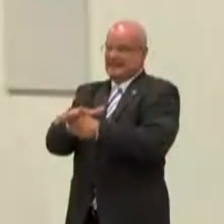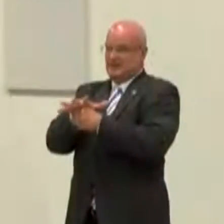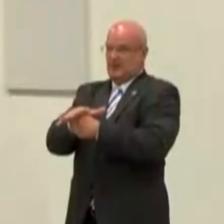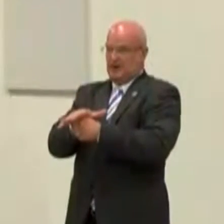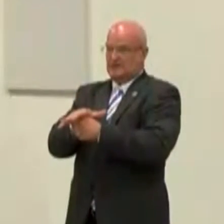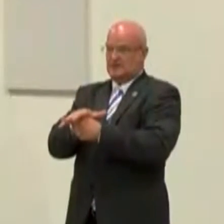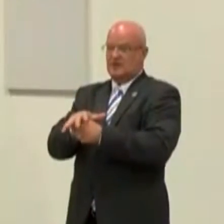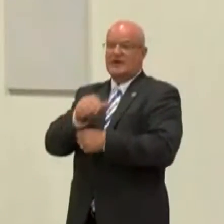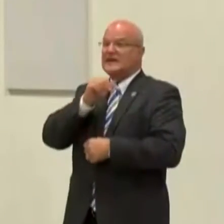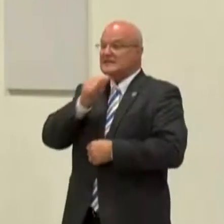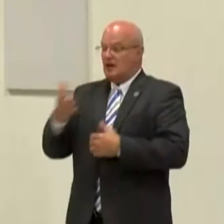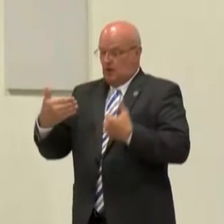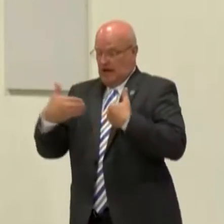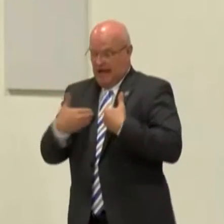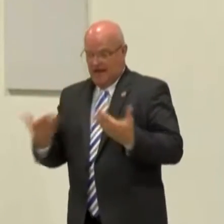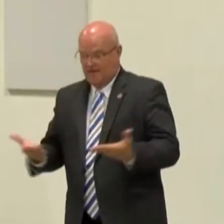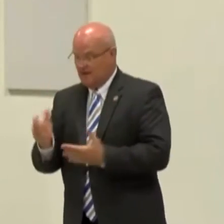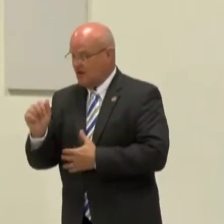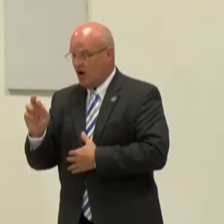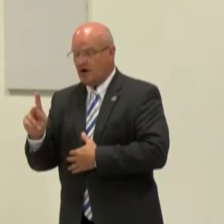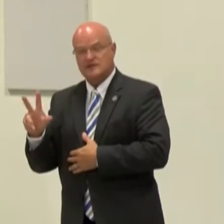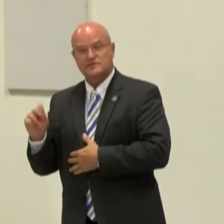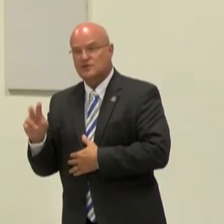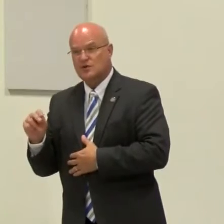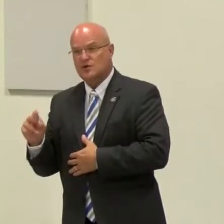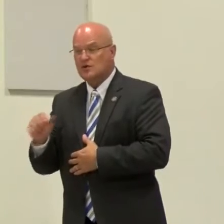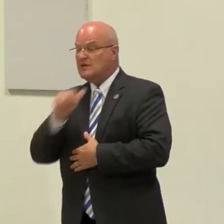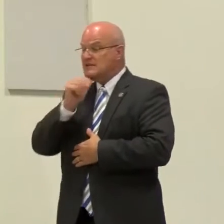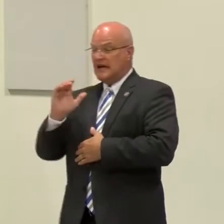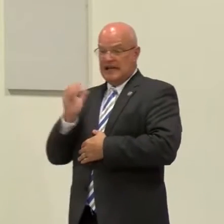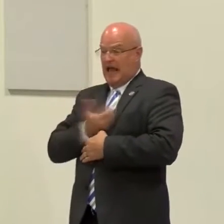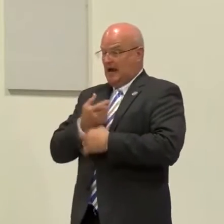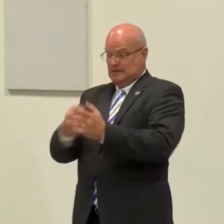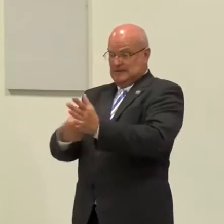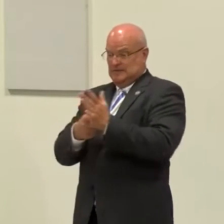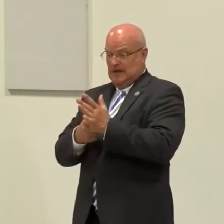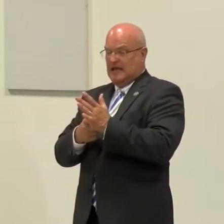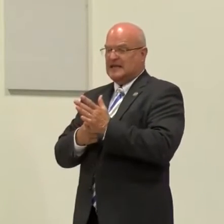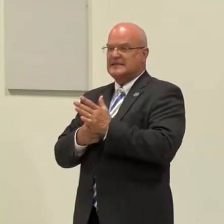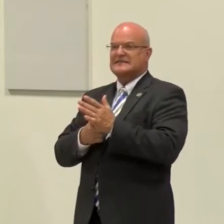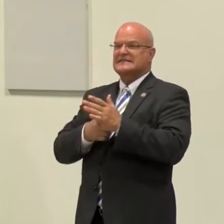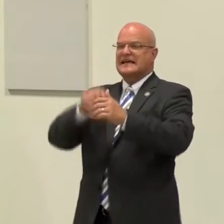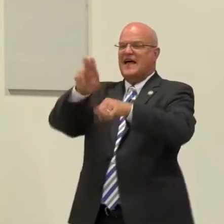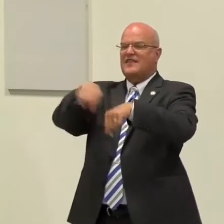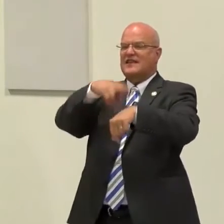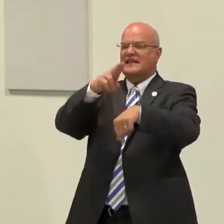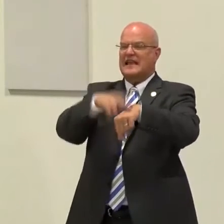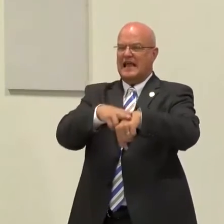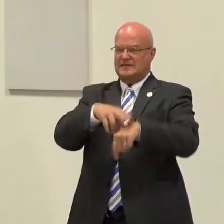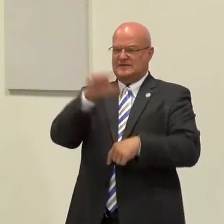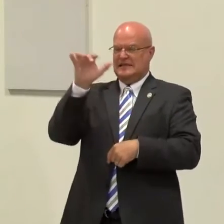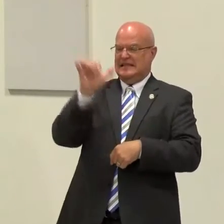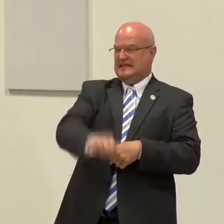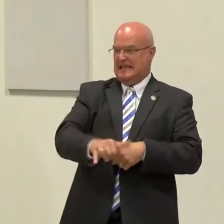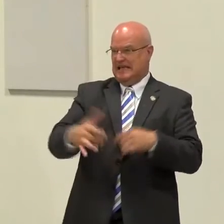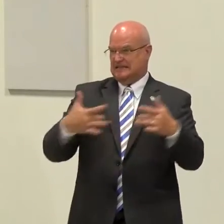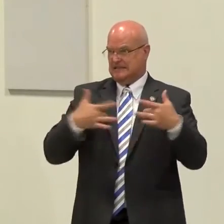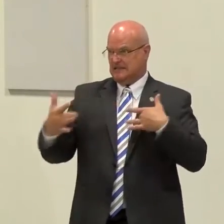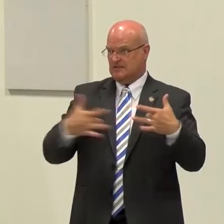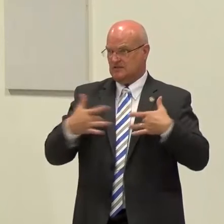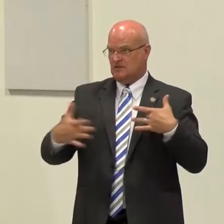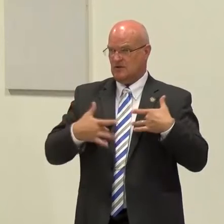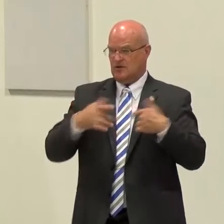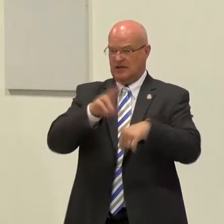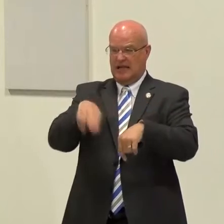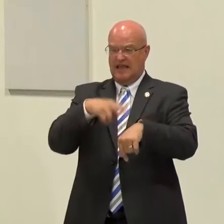point. It's not what we have in Arkansas, it's not our demand, it is the national demand and the